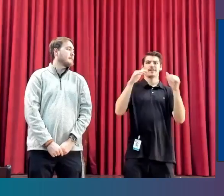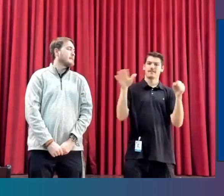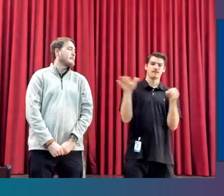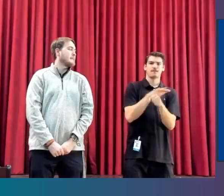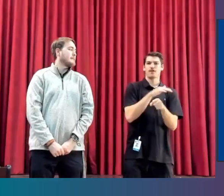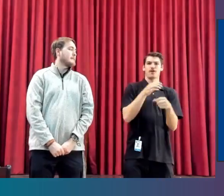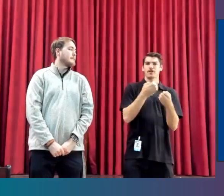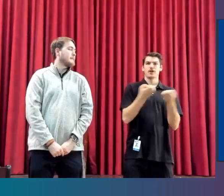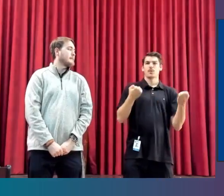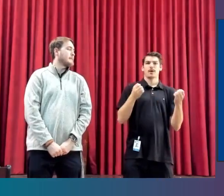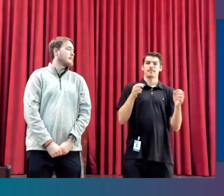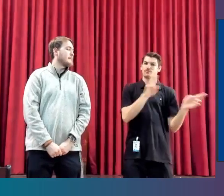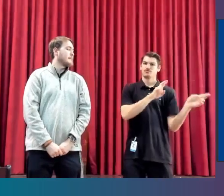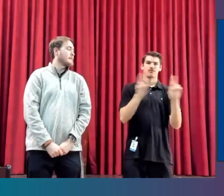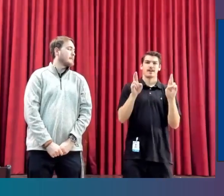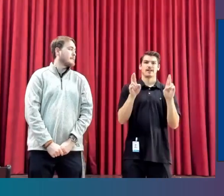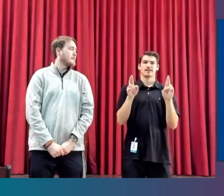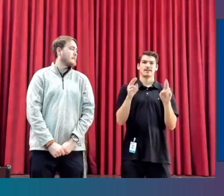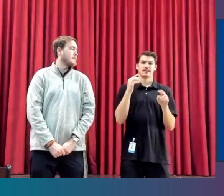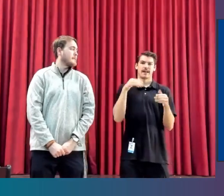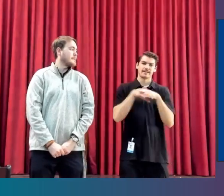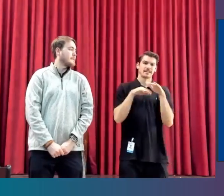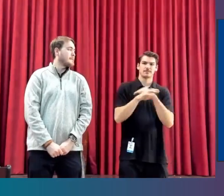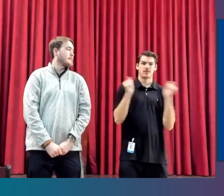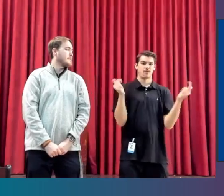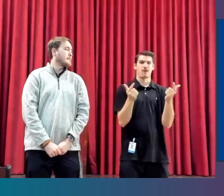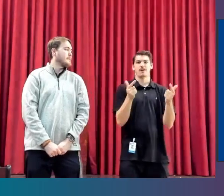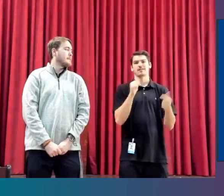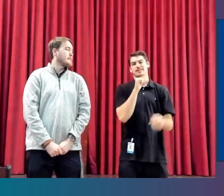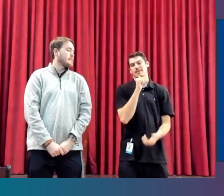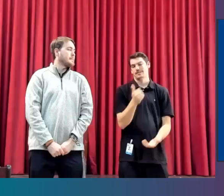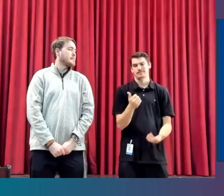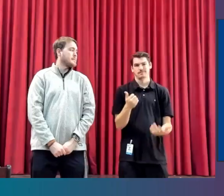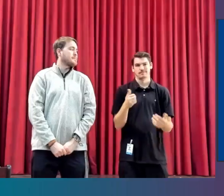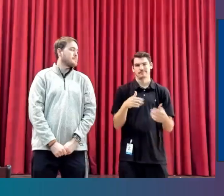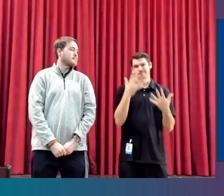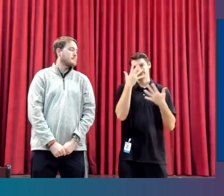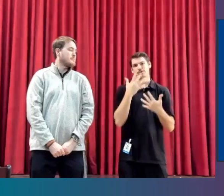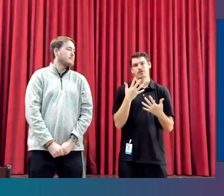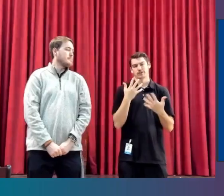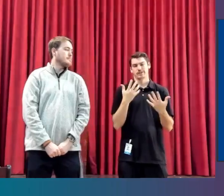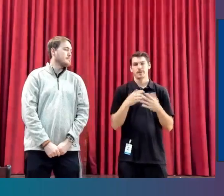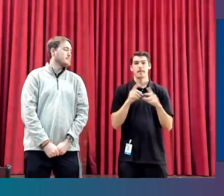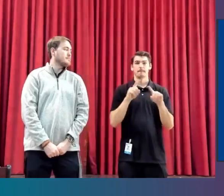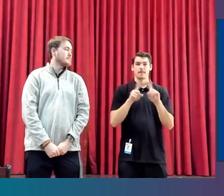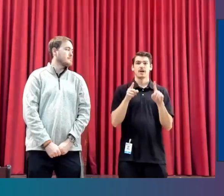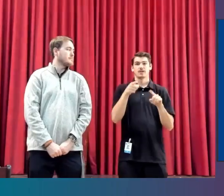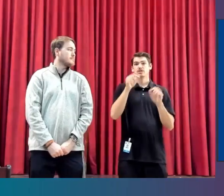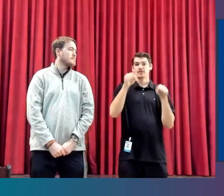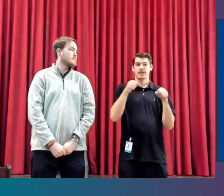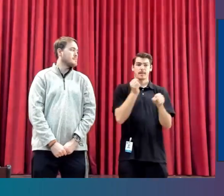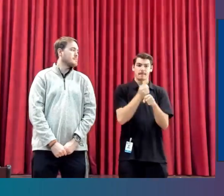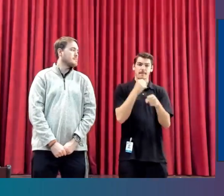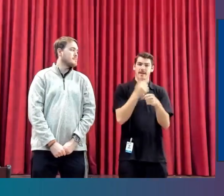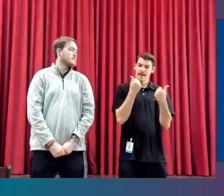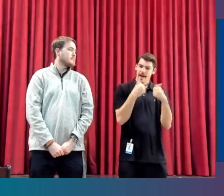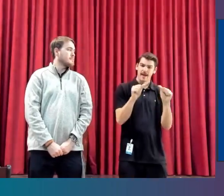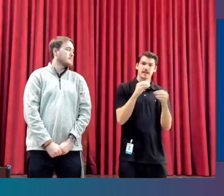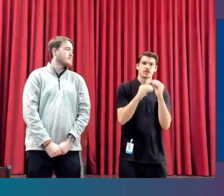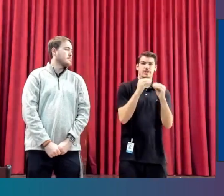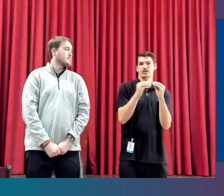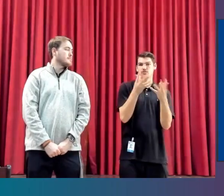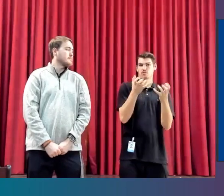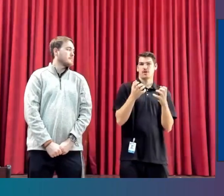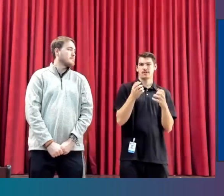fully equipped and ready and are accessible, unfortunately. But you can make any change to a current building.